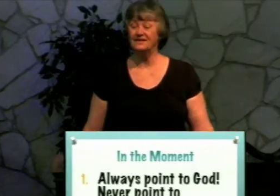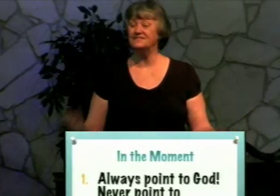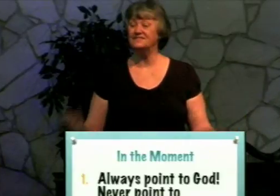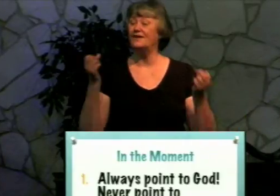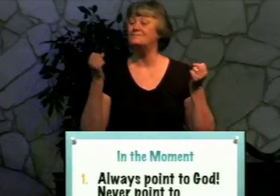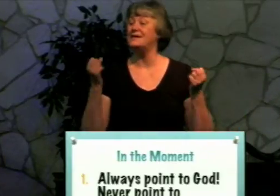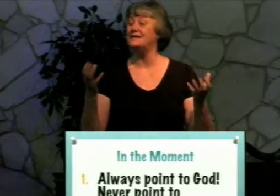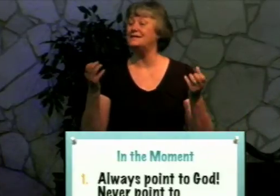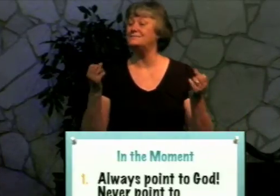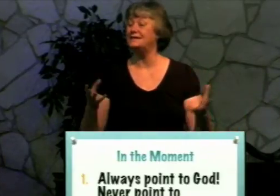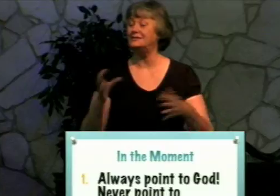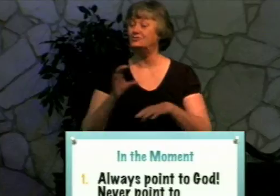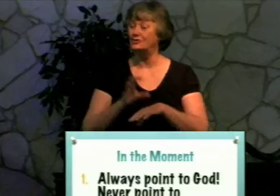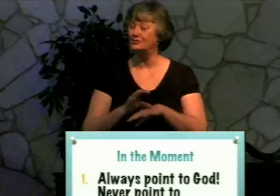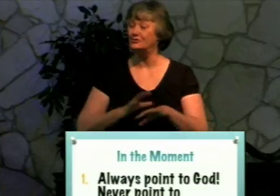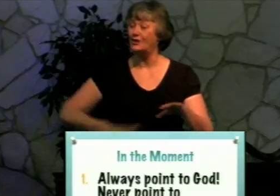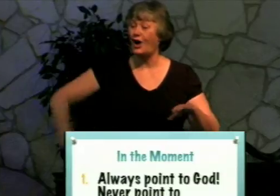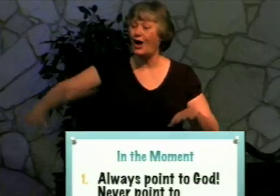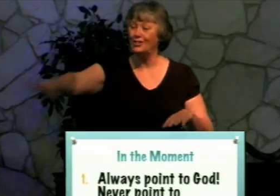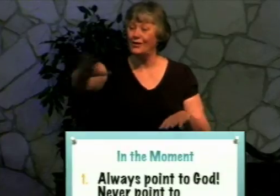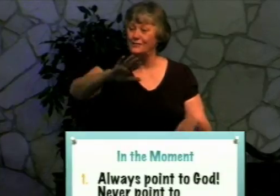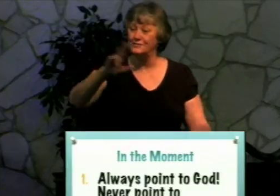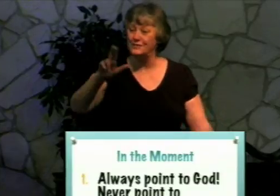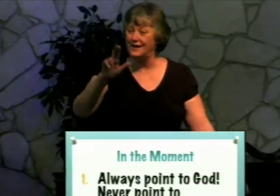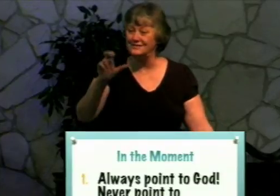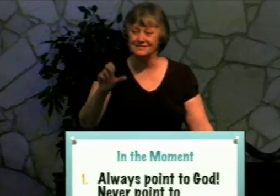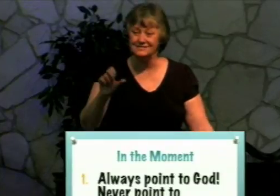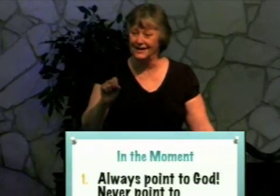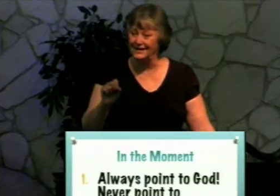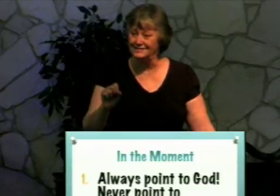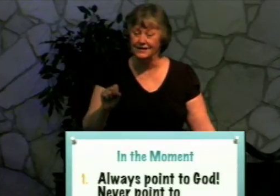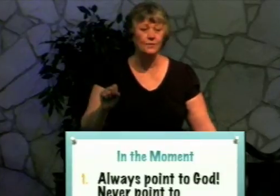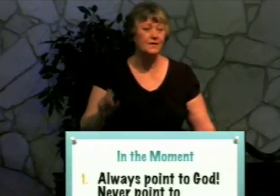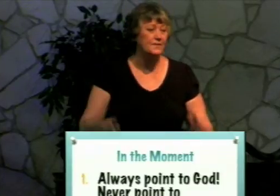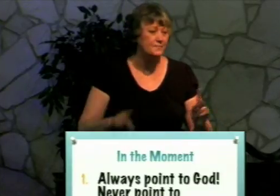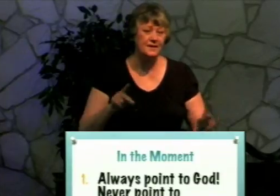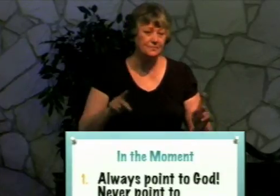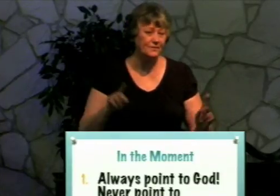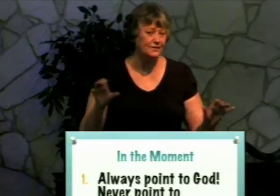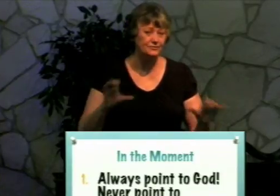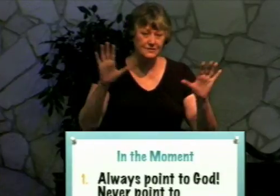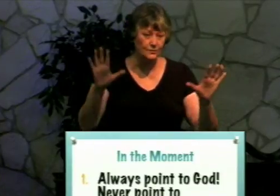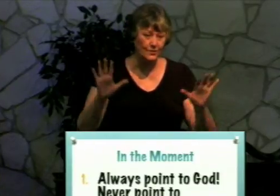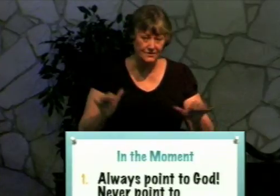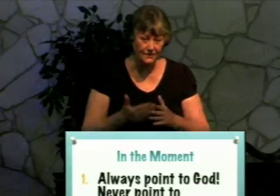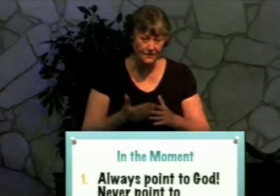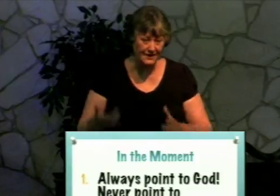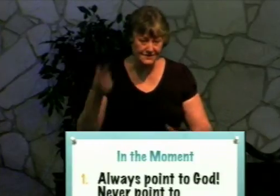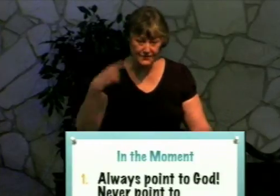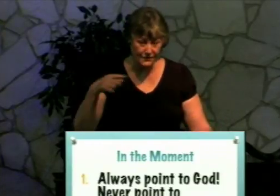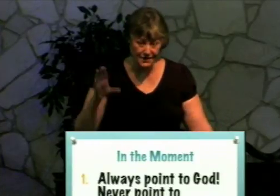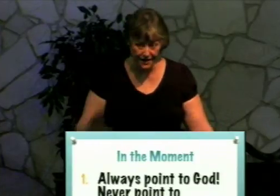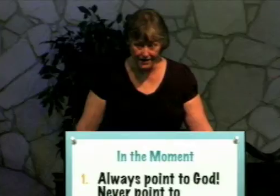Because there are many, many churches all over the United States where the people are doing wonderful things for God.